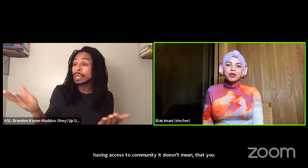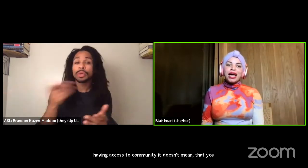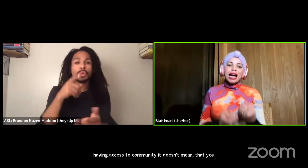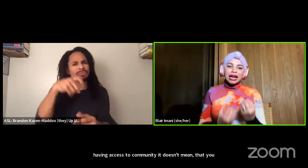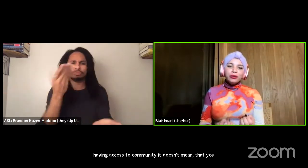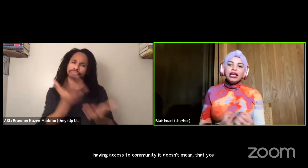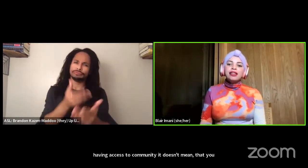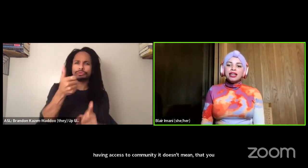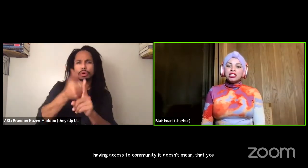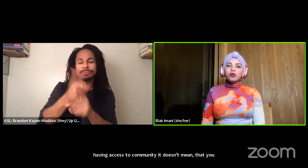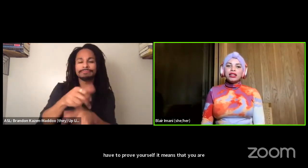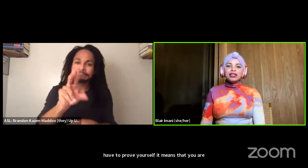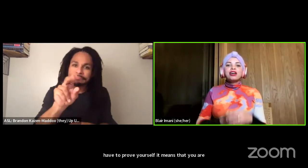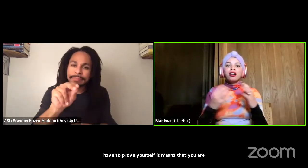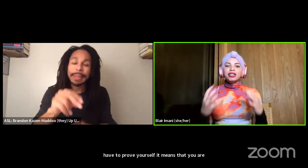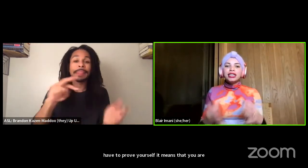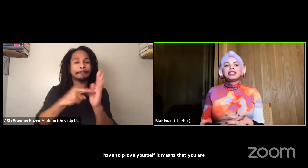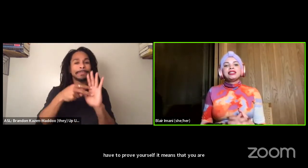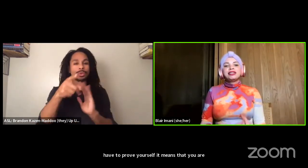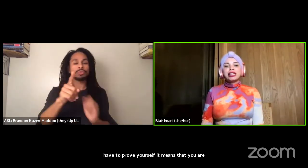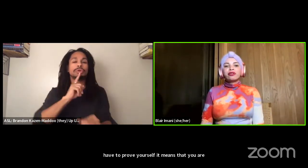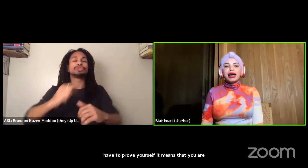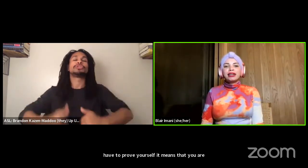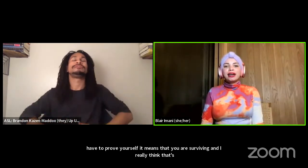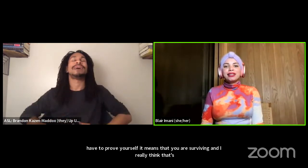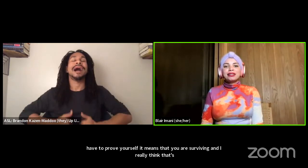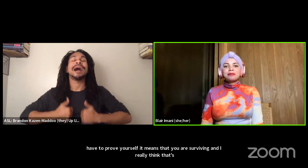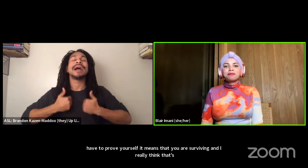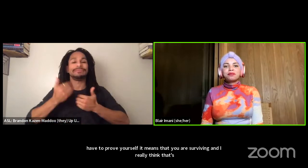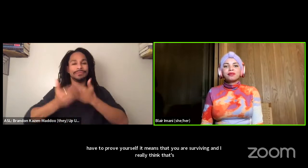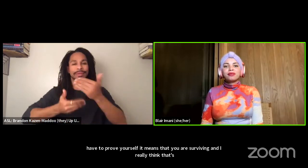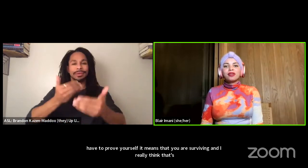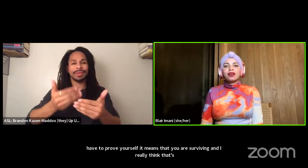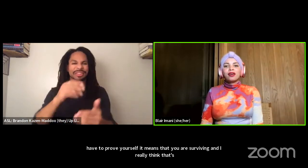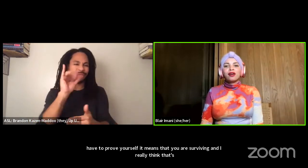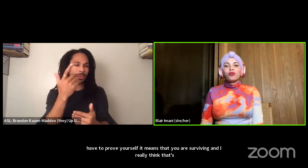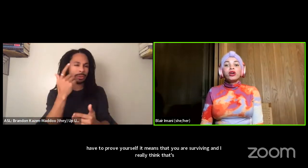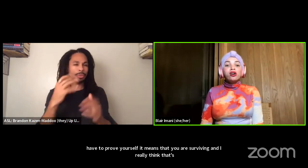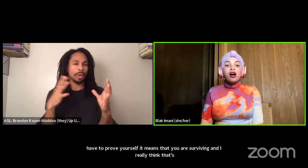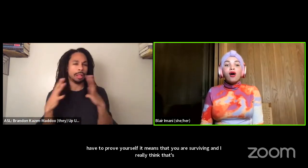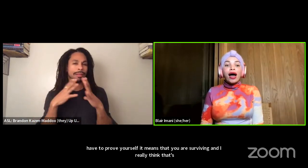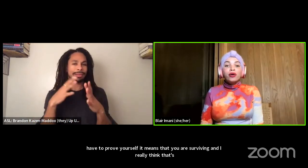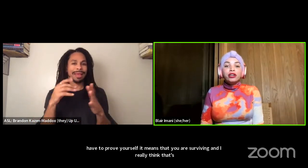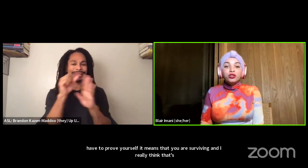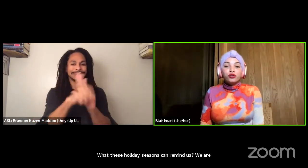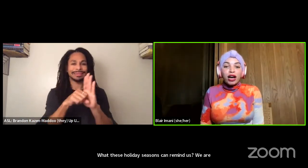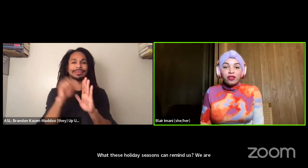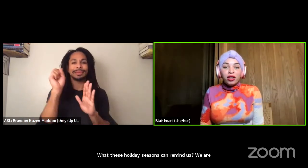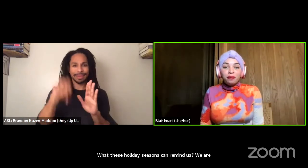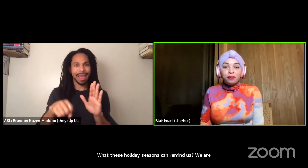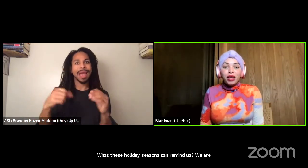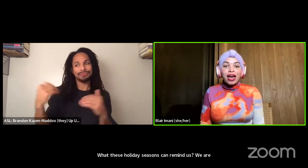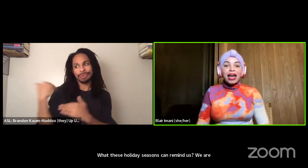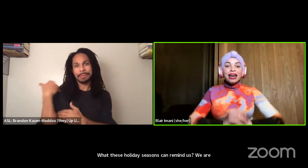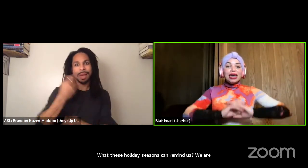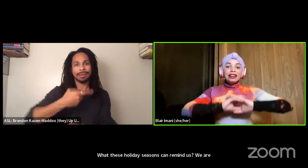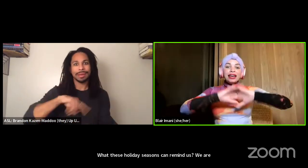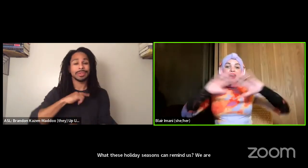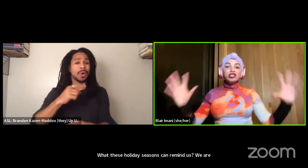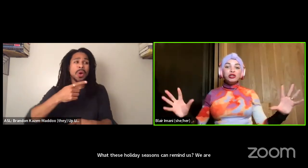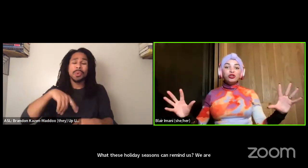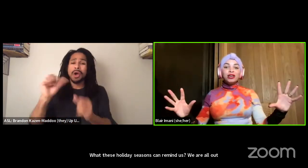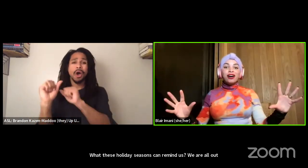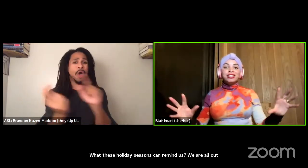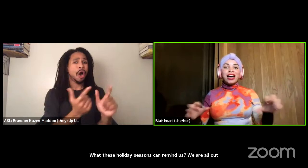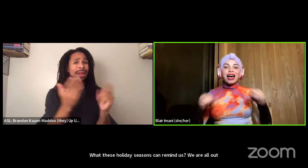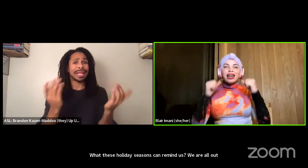surviving. And I really think that's what these holiday seasons can remind us. We are all out here surviving. And